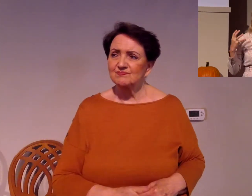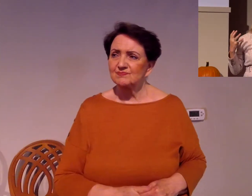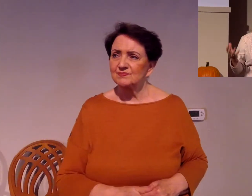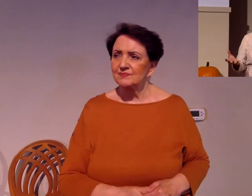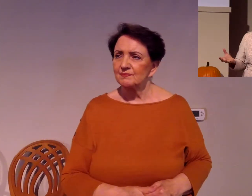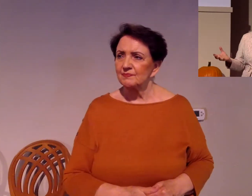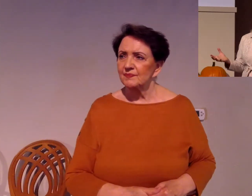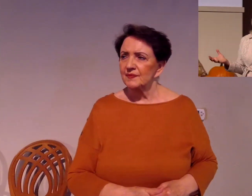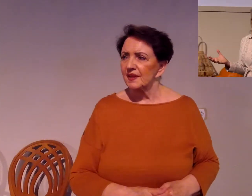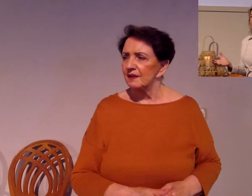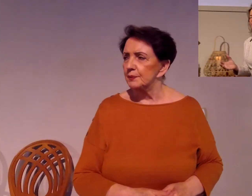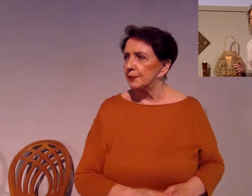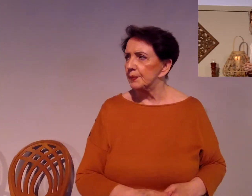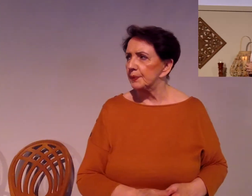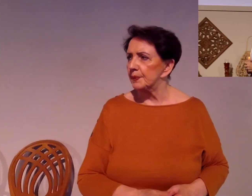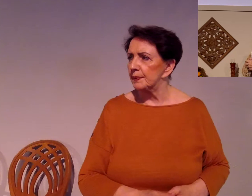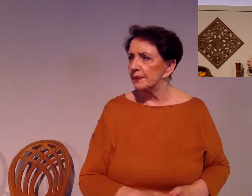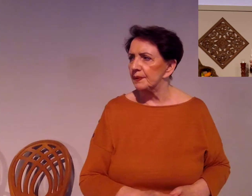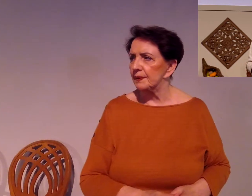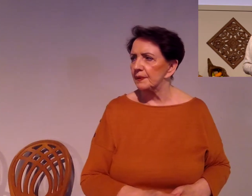So,